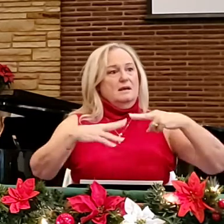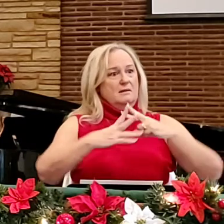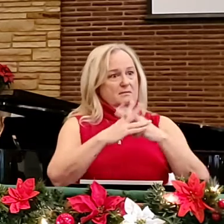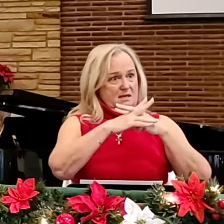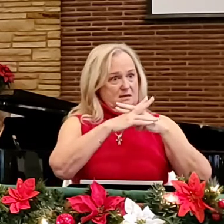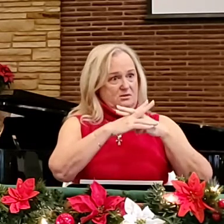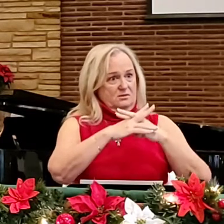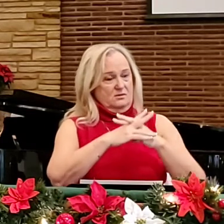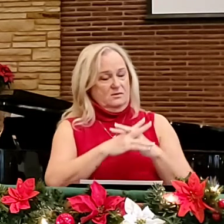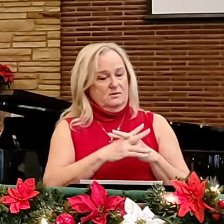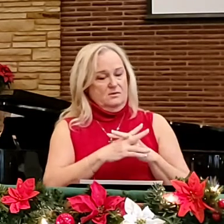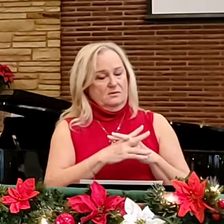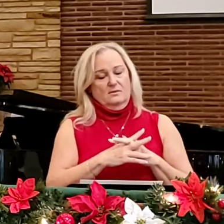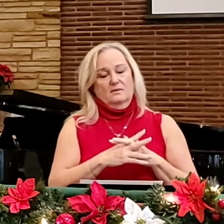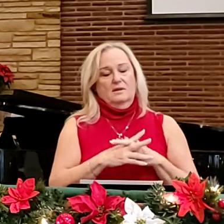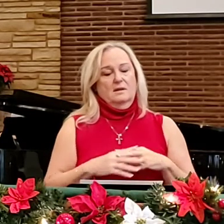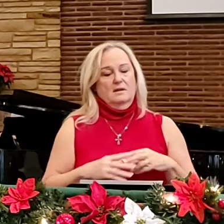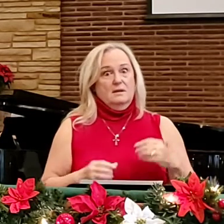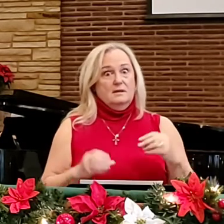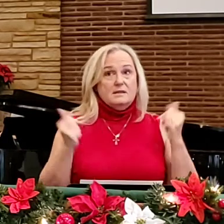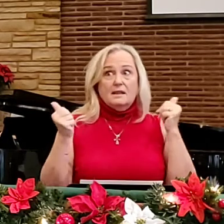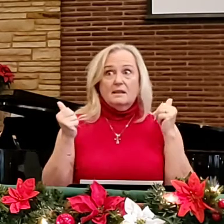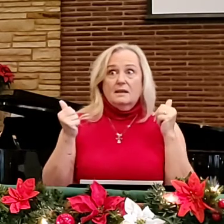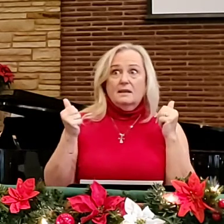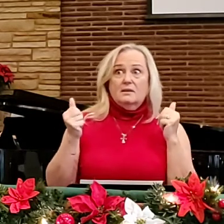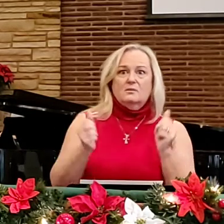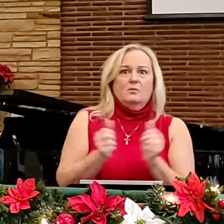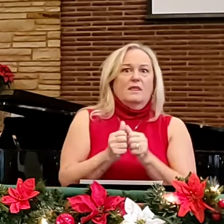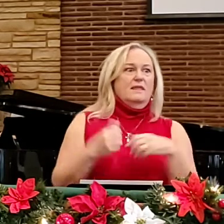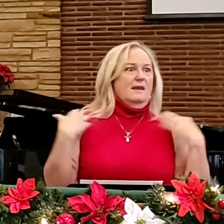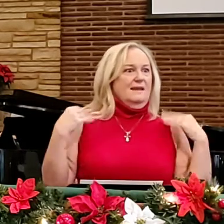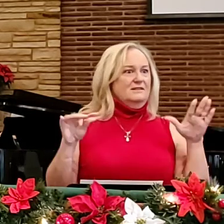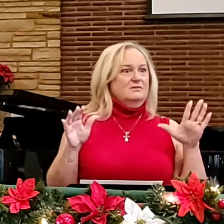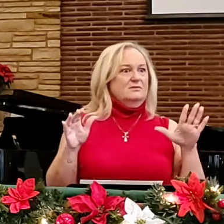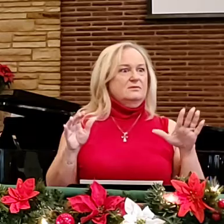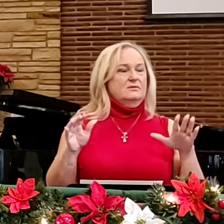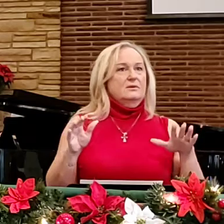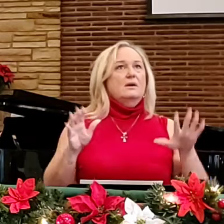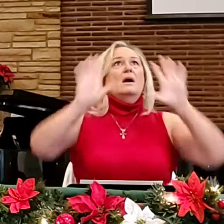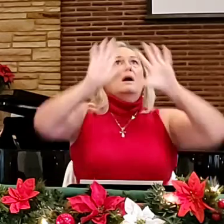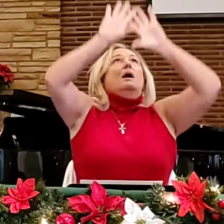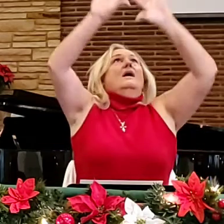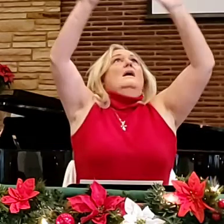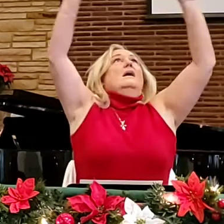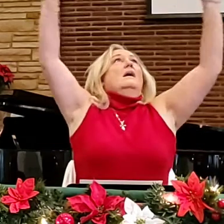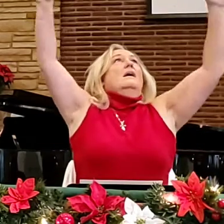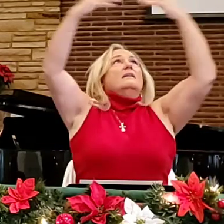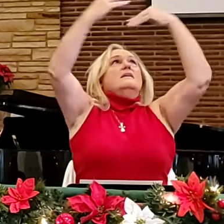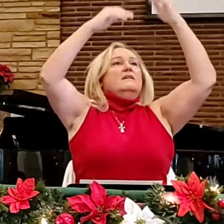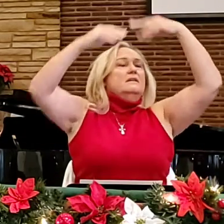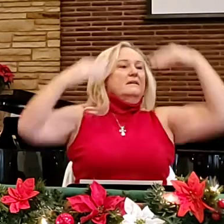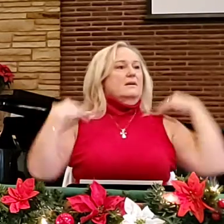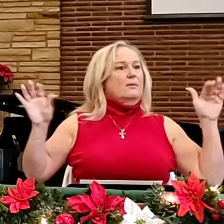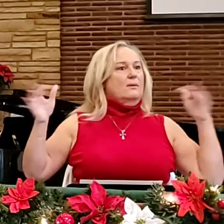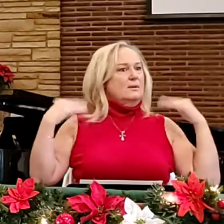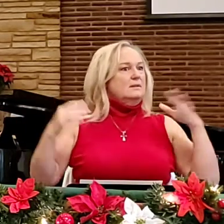manger." And suddenly there was with the angel a multitude of the heavenly